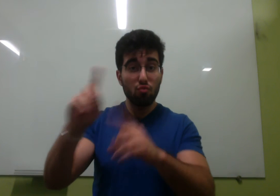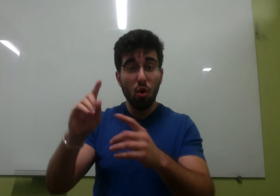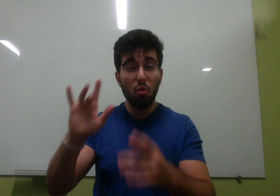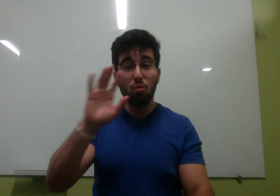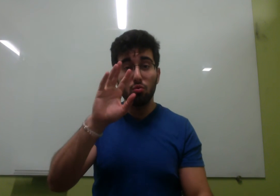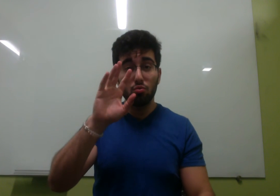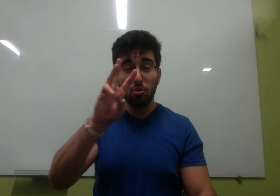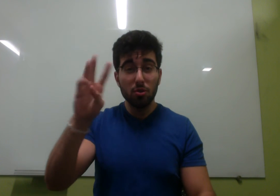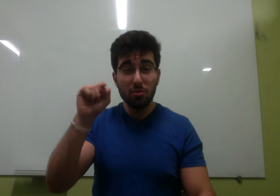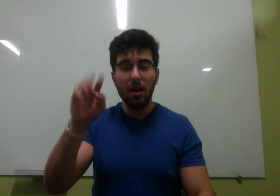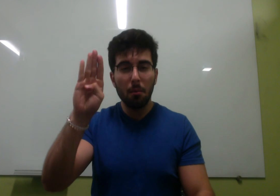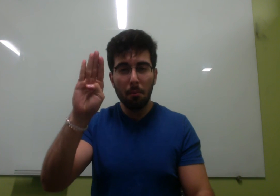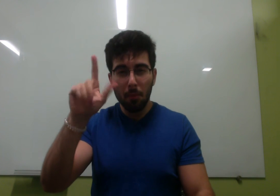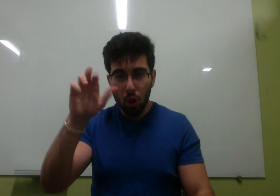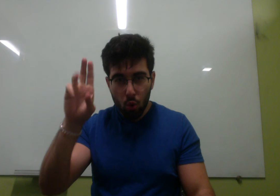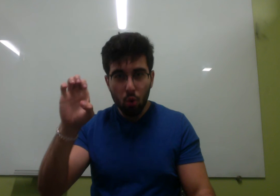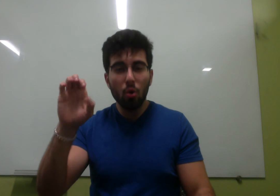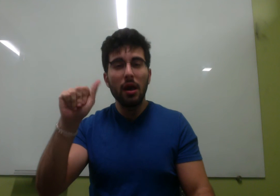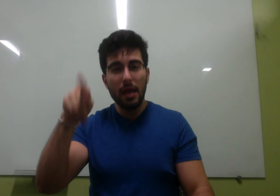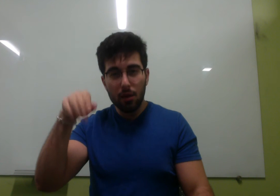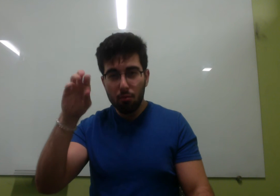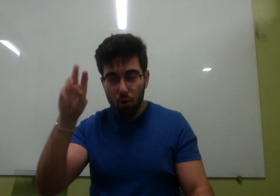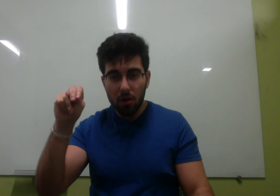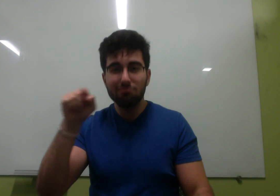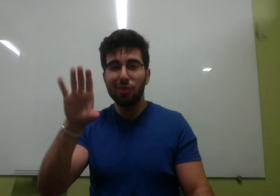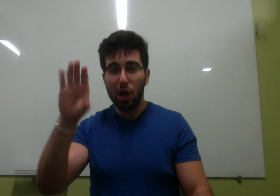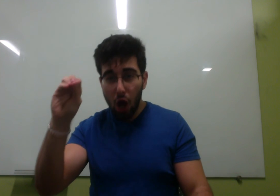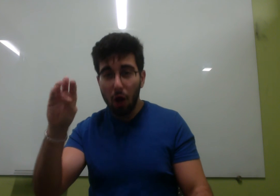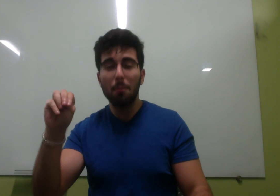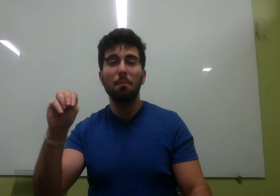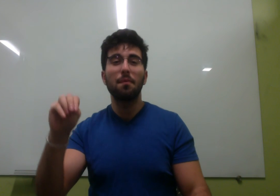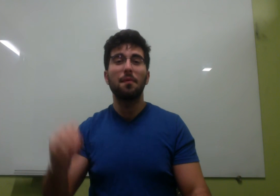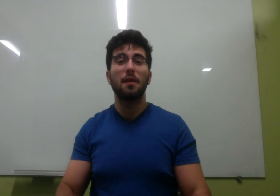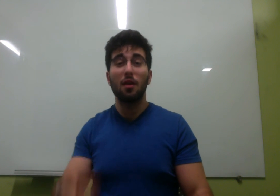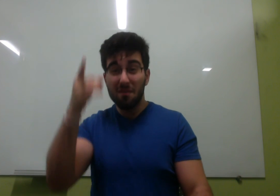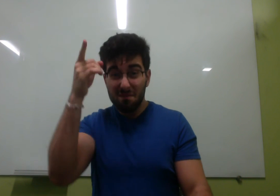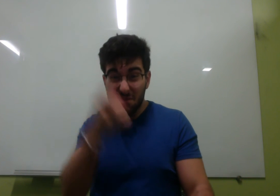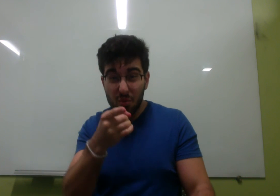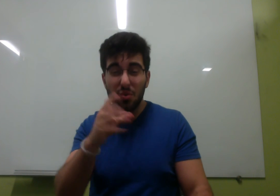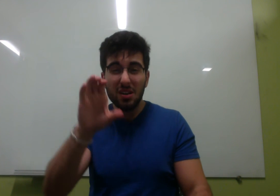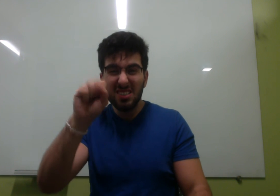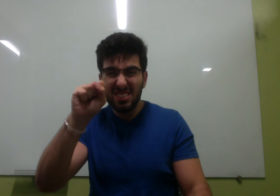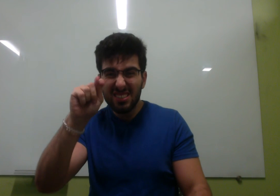free shipping at blueapron.com/stuff. Blue Apron, a better way to cook.